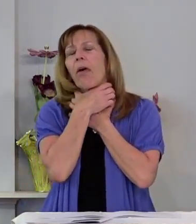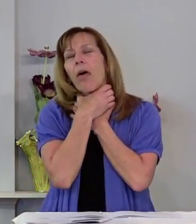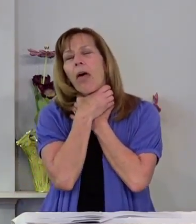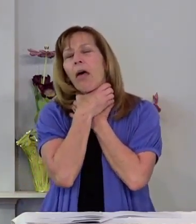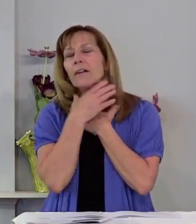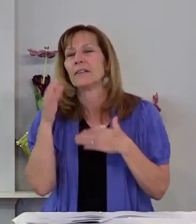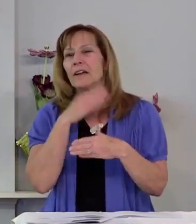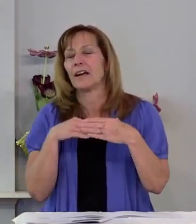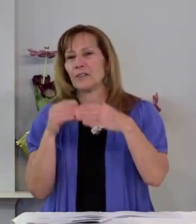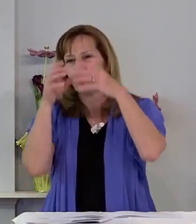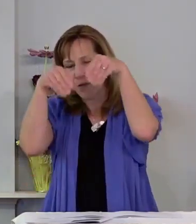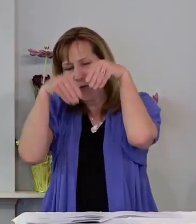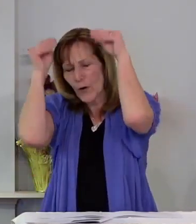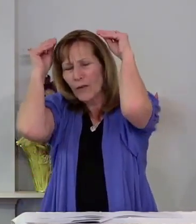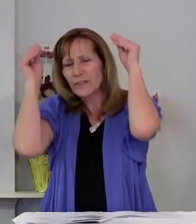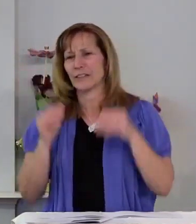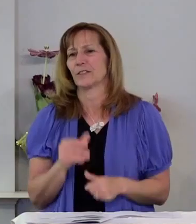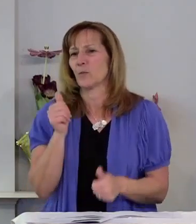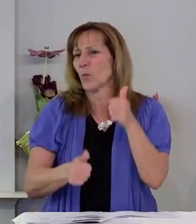covers?